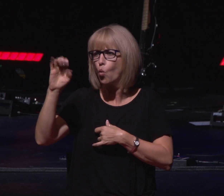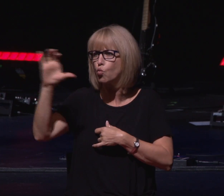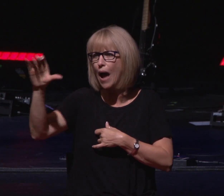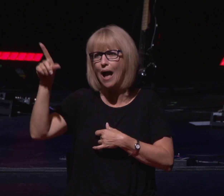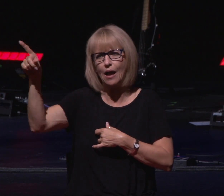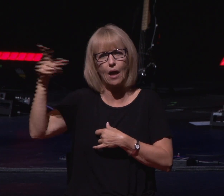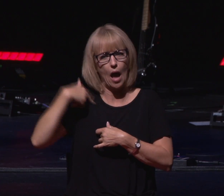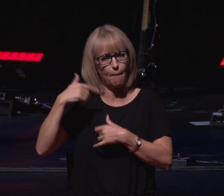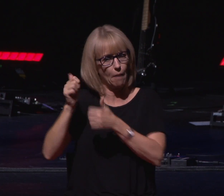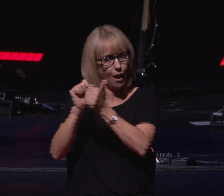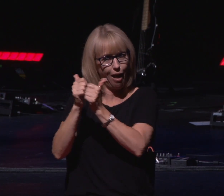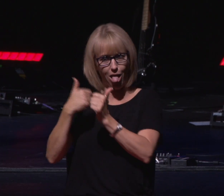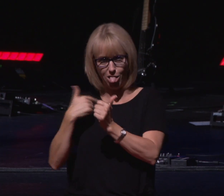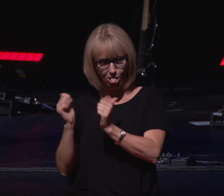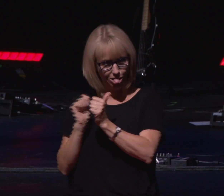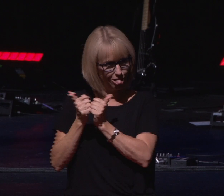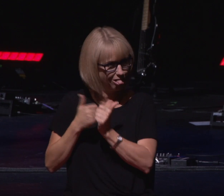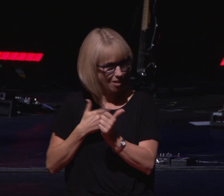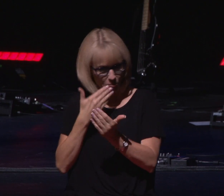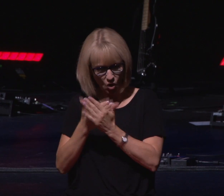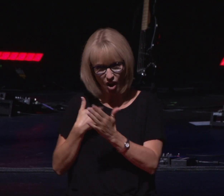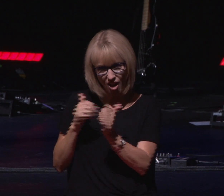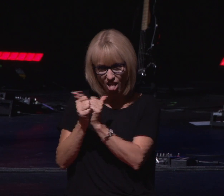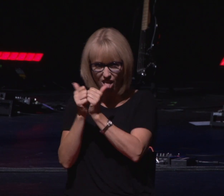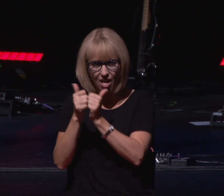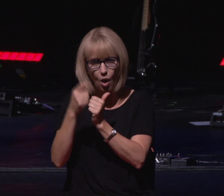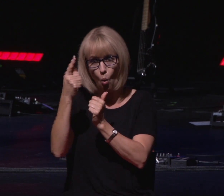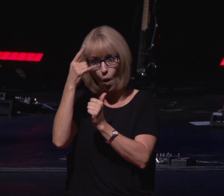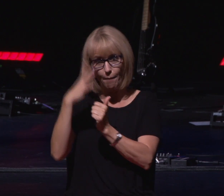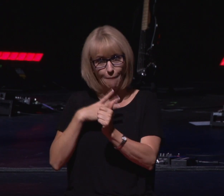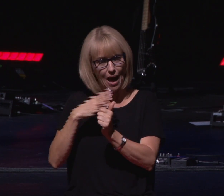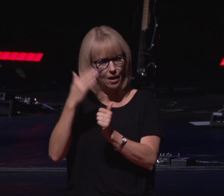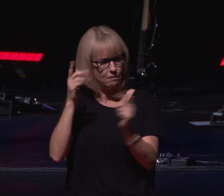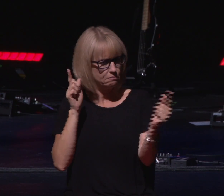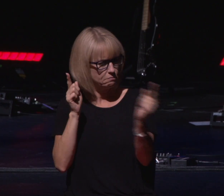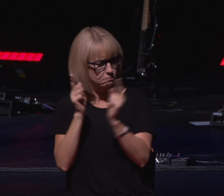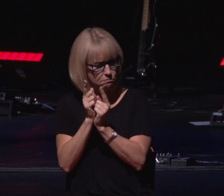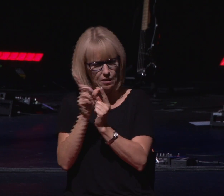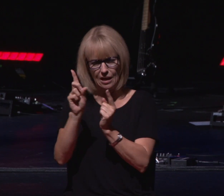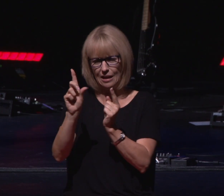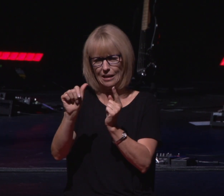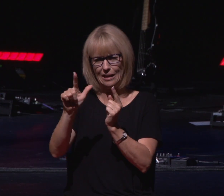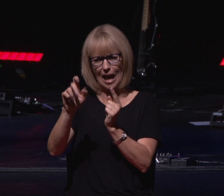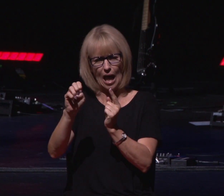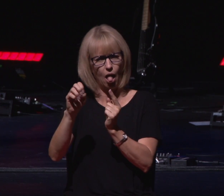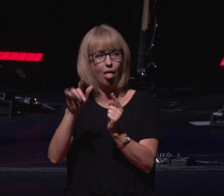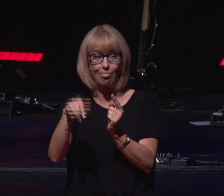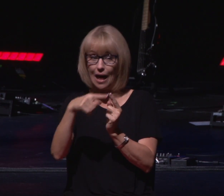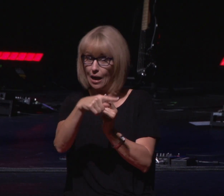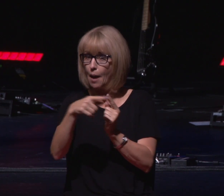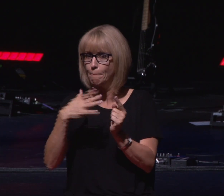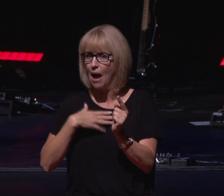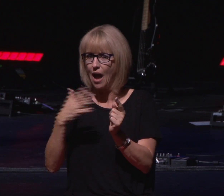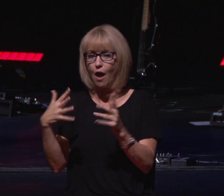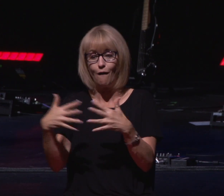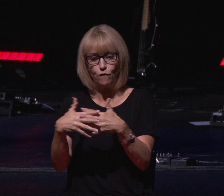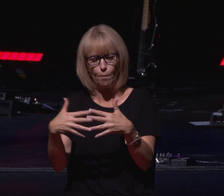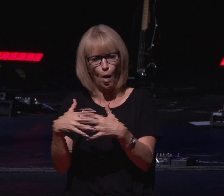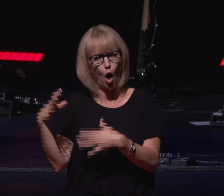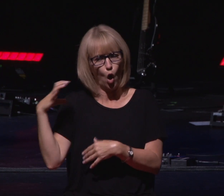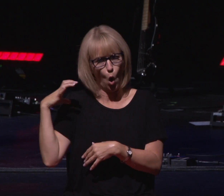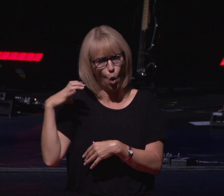was a little higher. And this guy named Dale Collier, he was my football coach, white